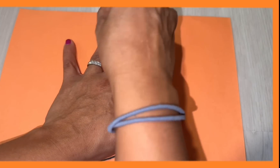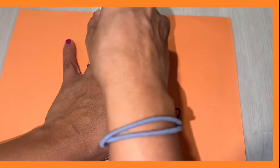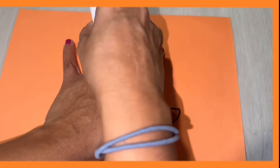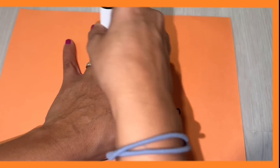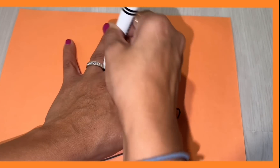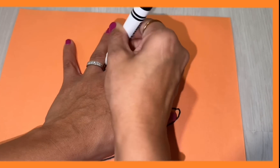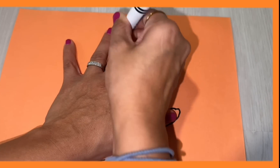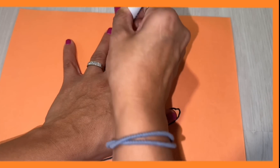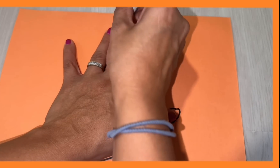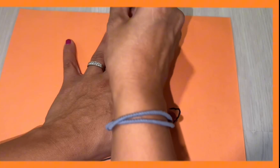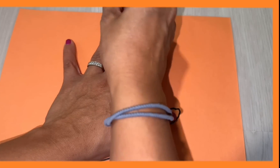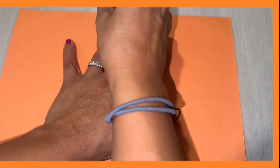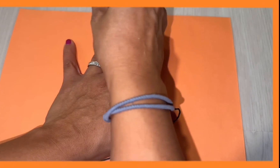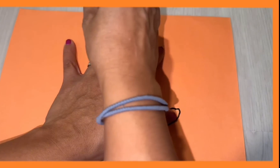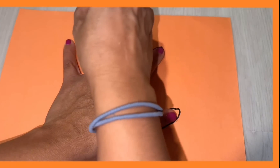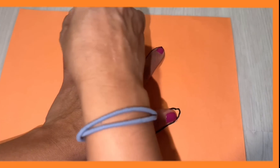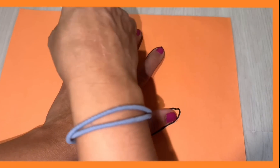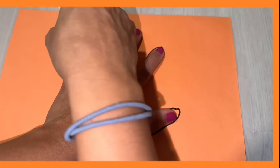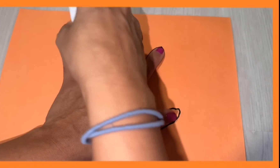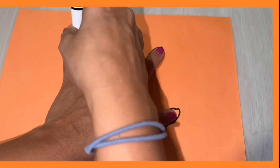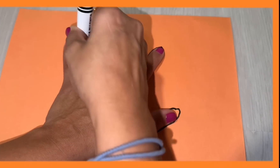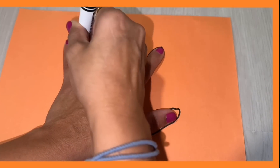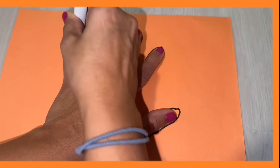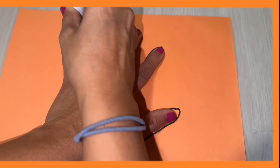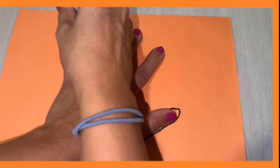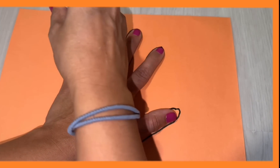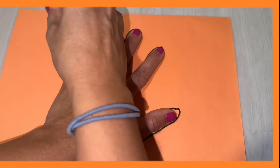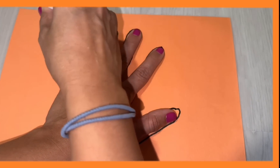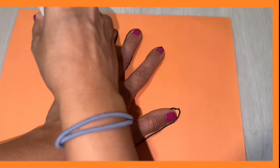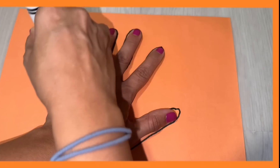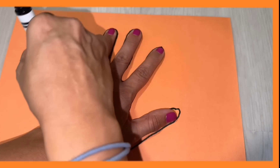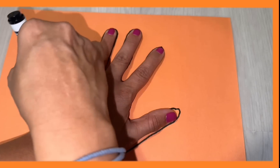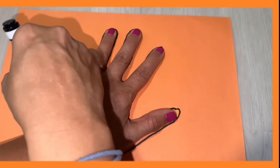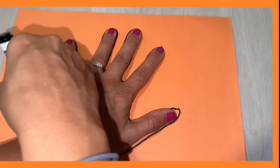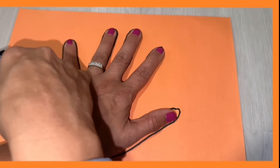finger carefully and slowly. Almost done.